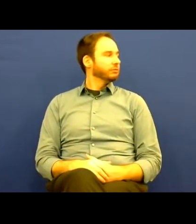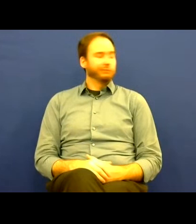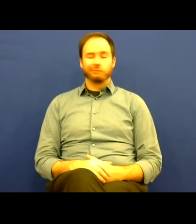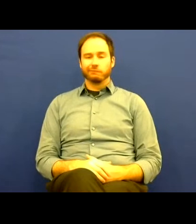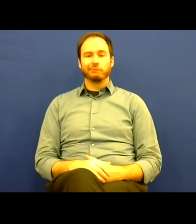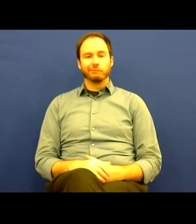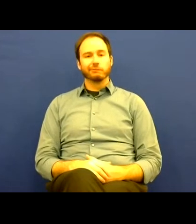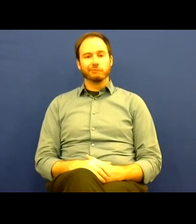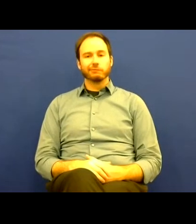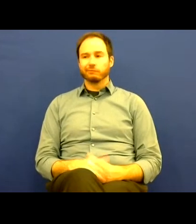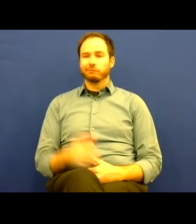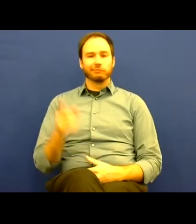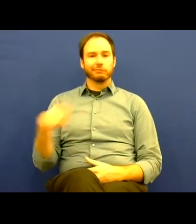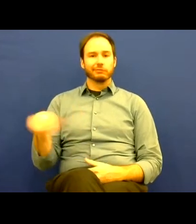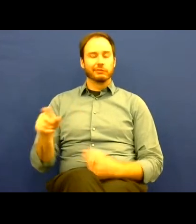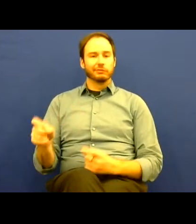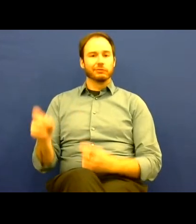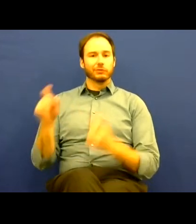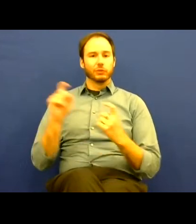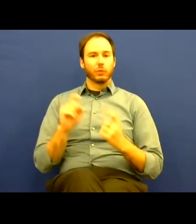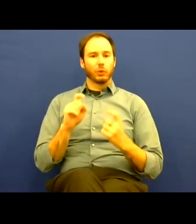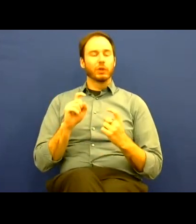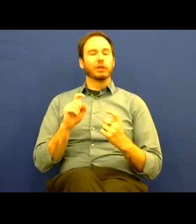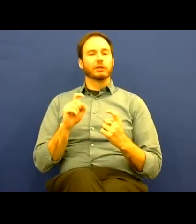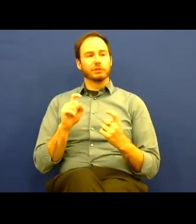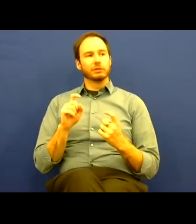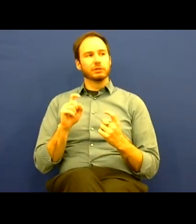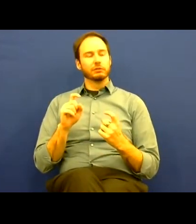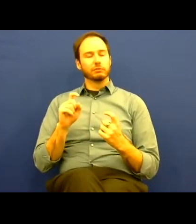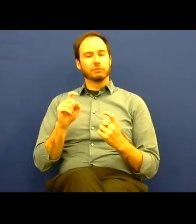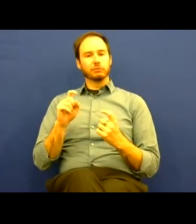Pretty straightforward. They've